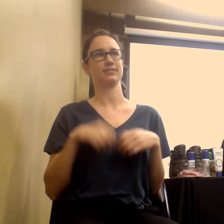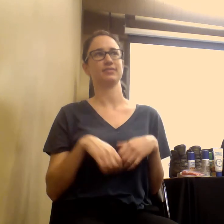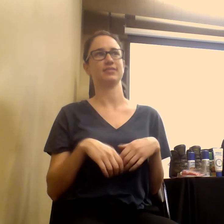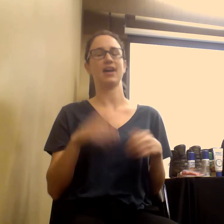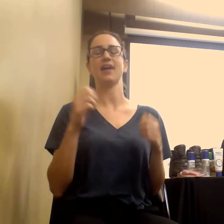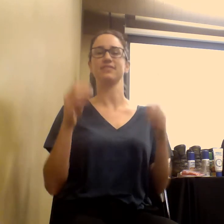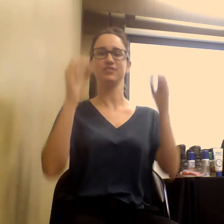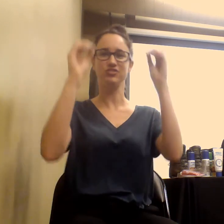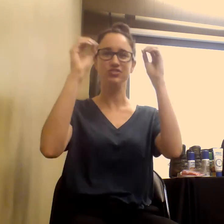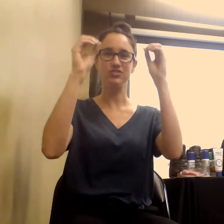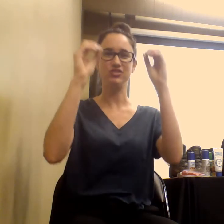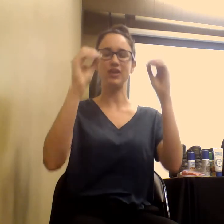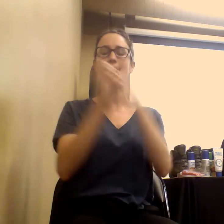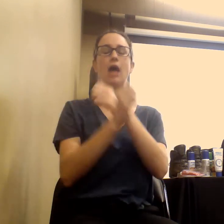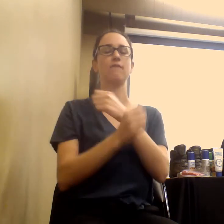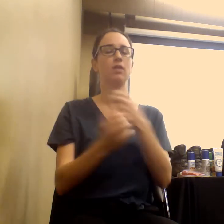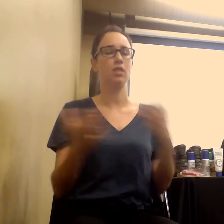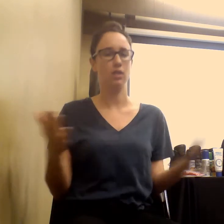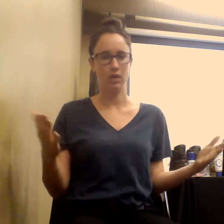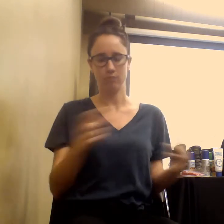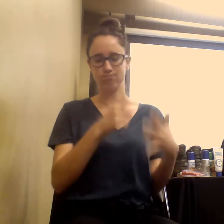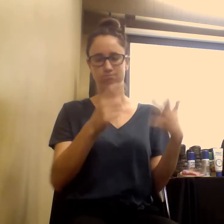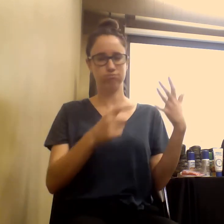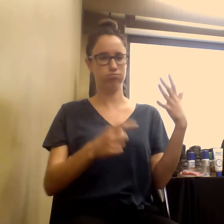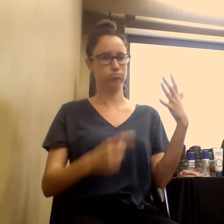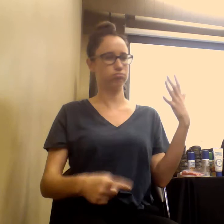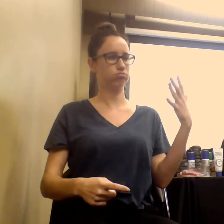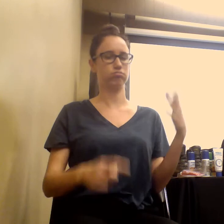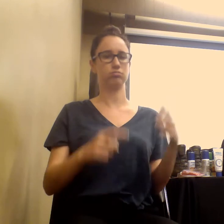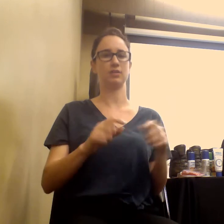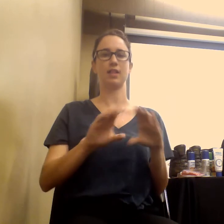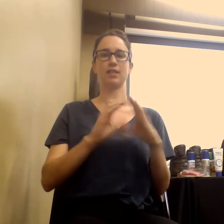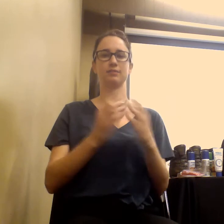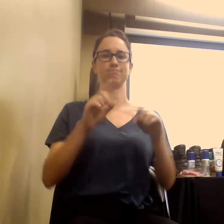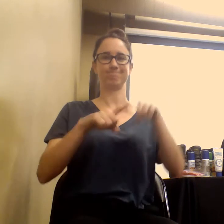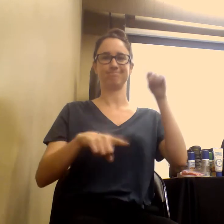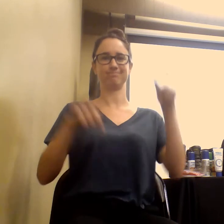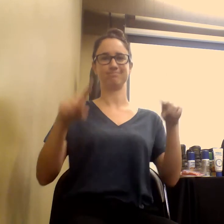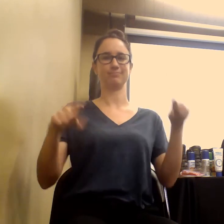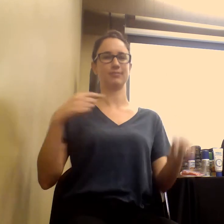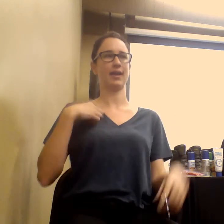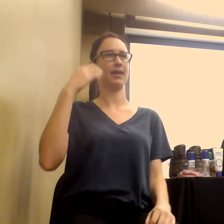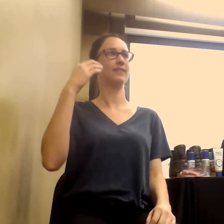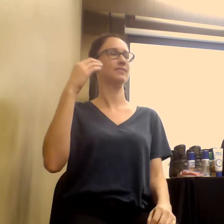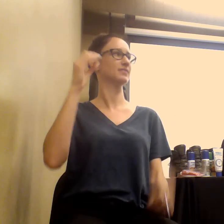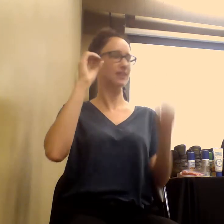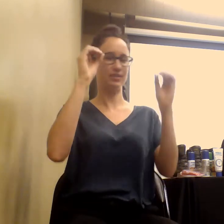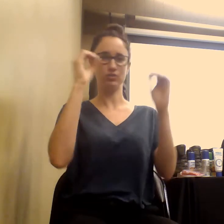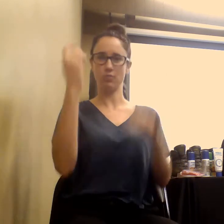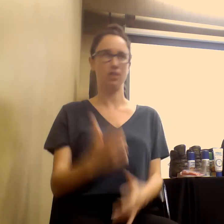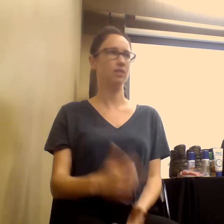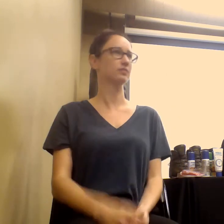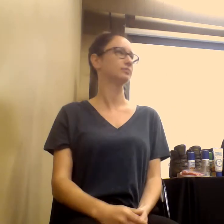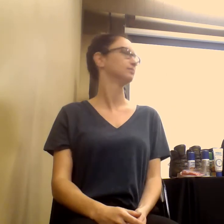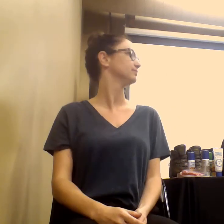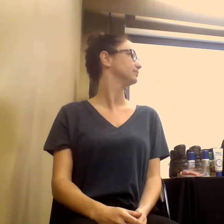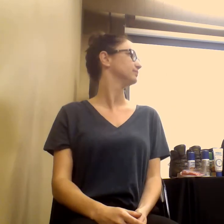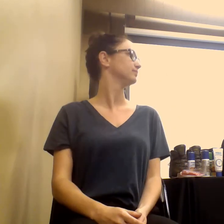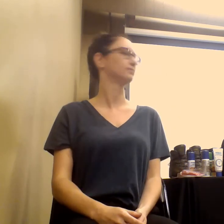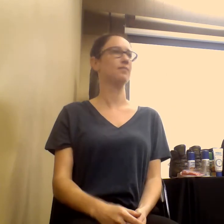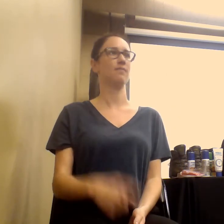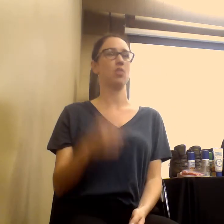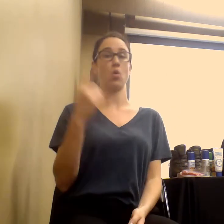in Texas. We have a list of about 130 classes that we teach. The only one that we don't teach here in Austin, Texas is